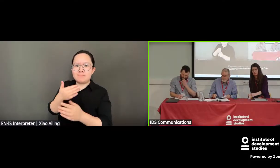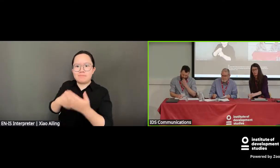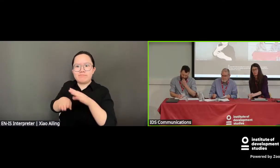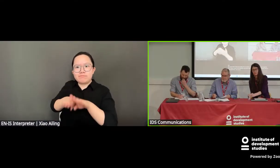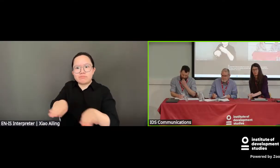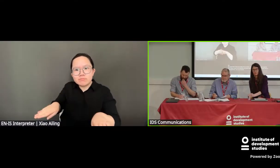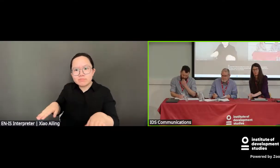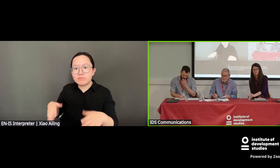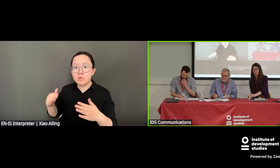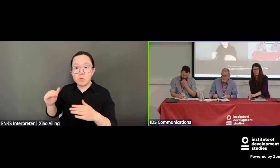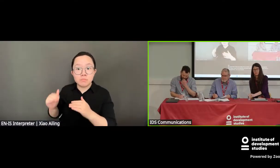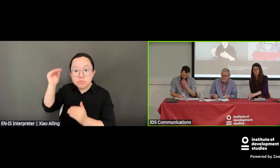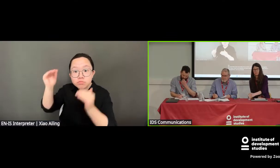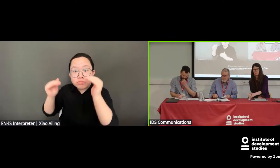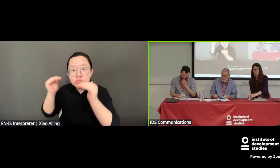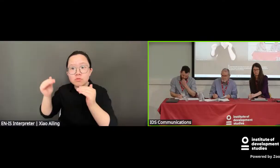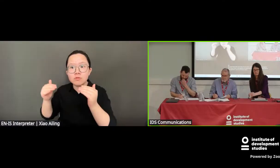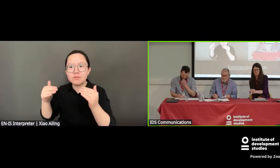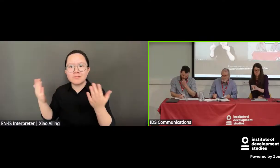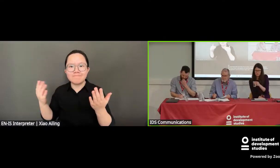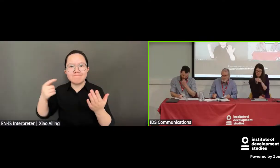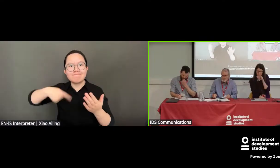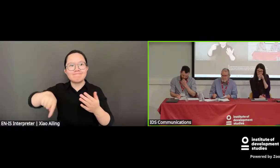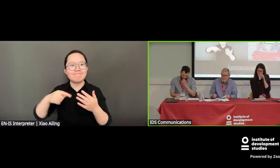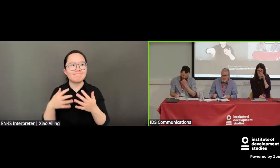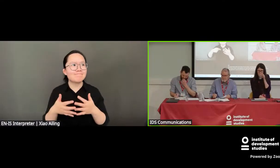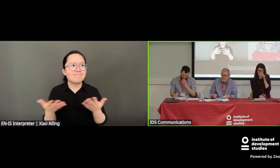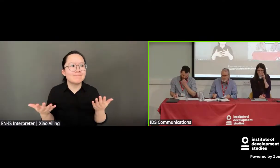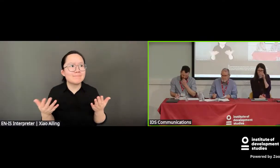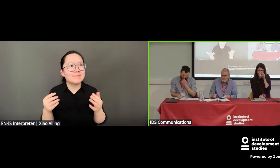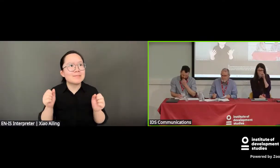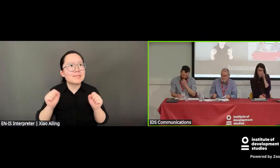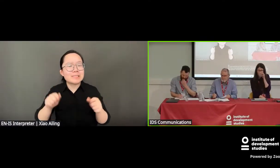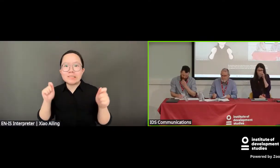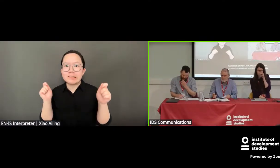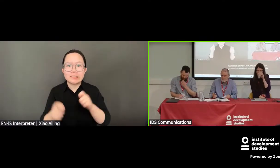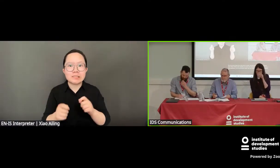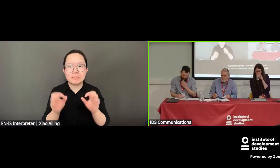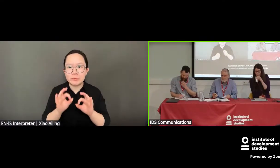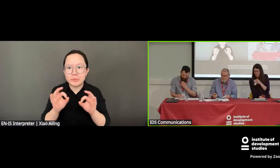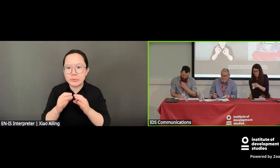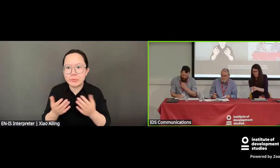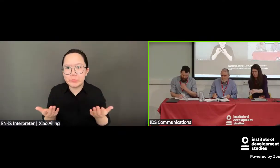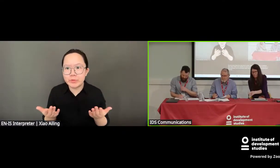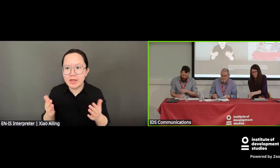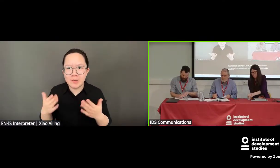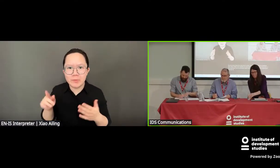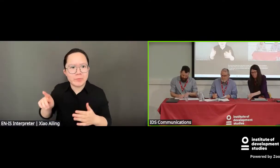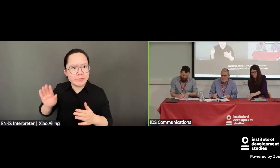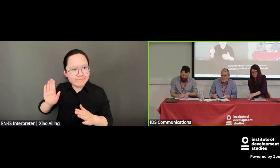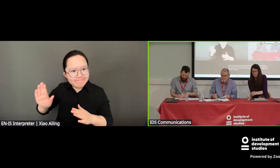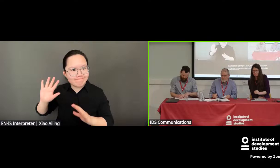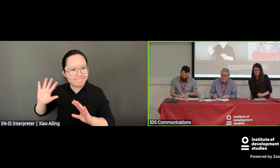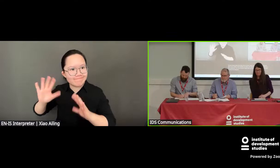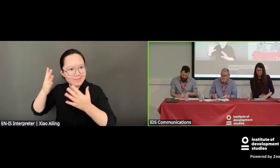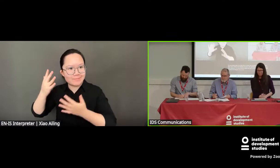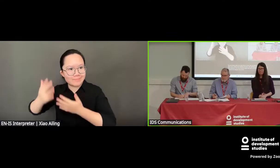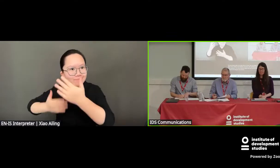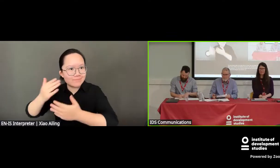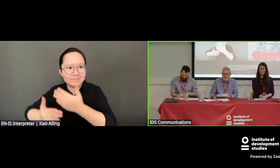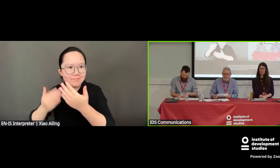have safeguard frameworks that can be implementable and monitored? Thank you.